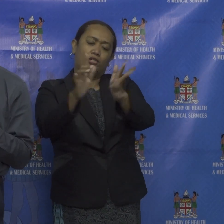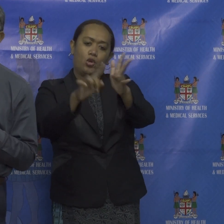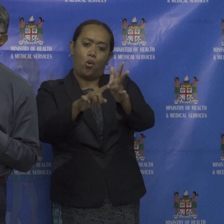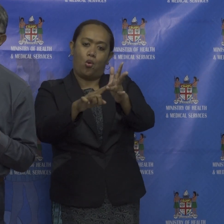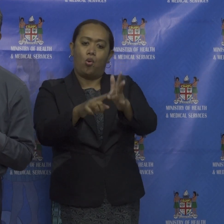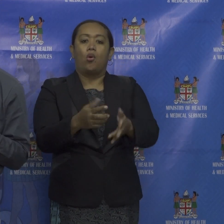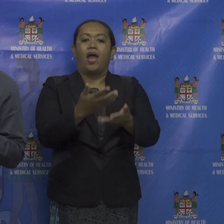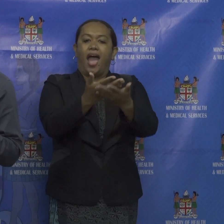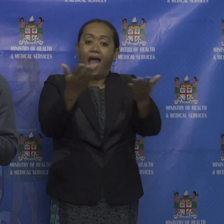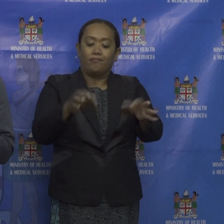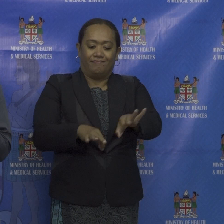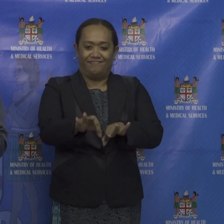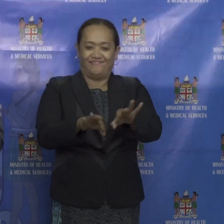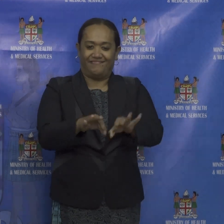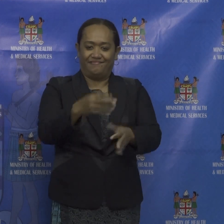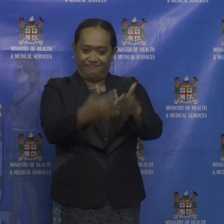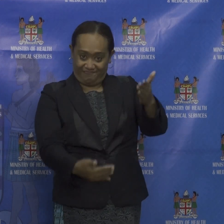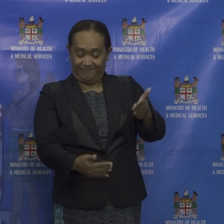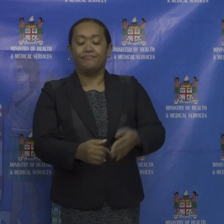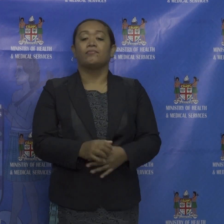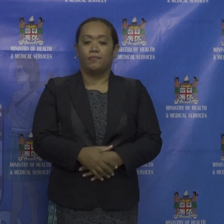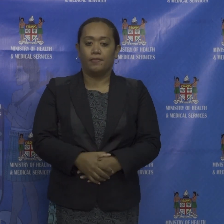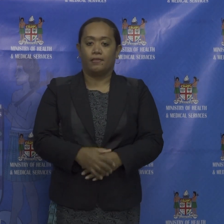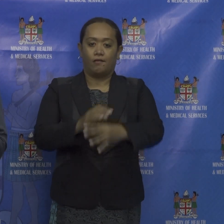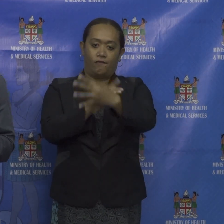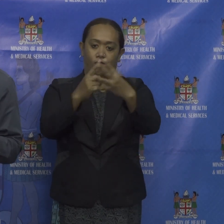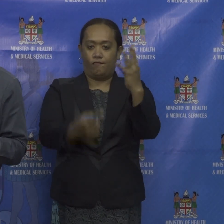current initiatives that we are currently doing.